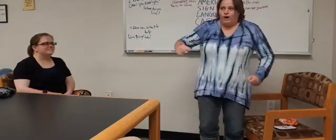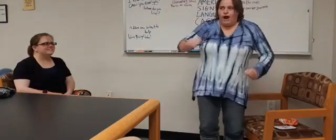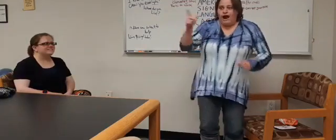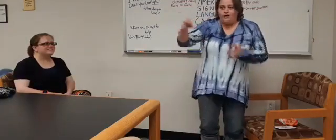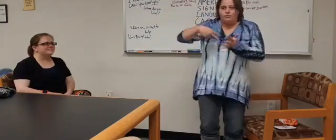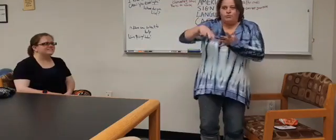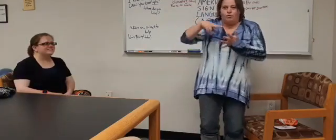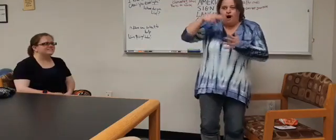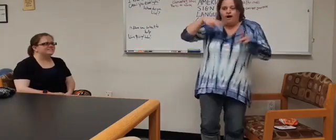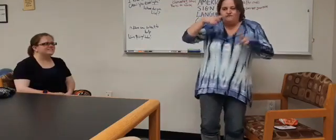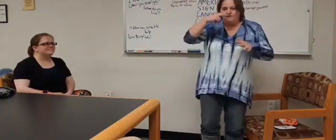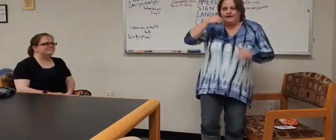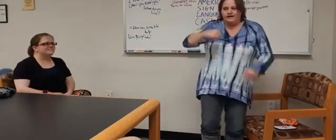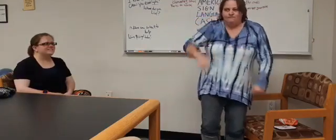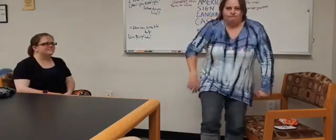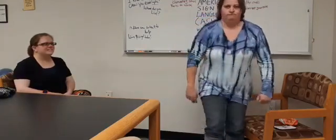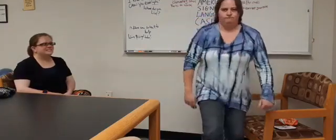And walk funny.